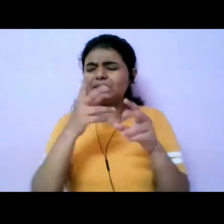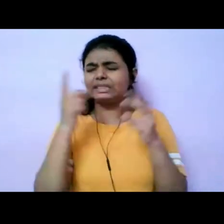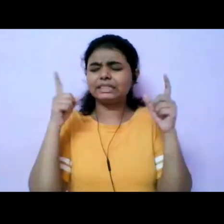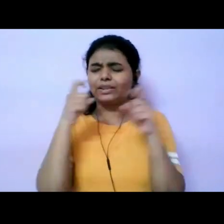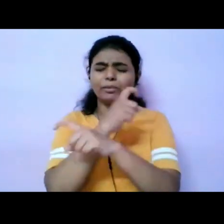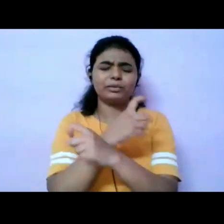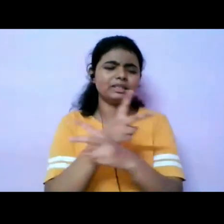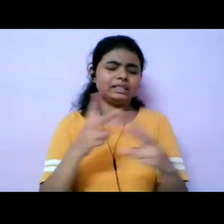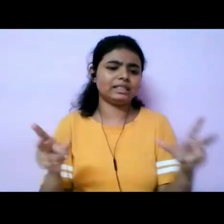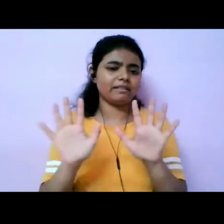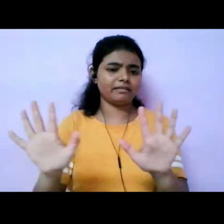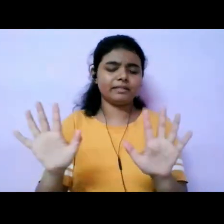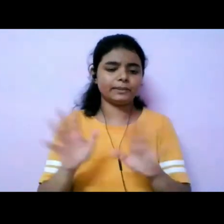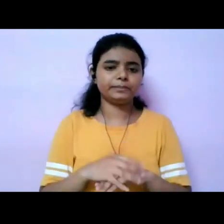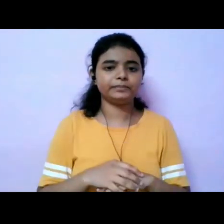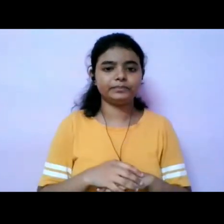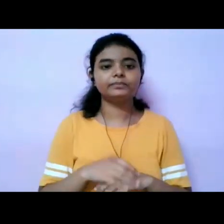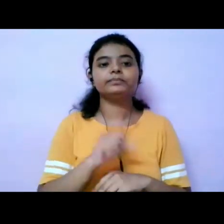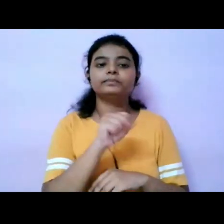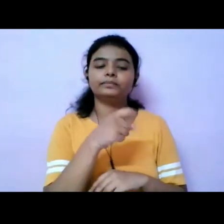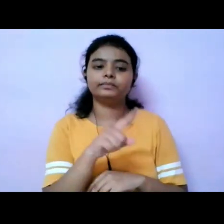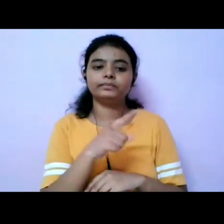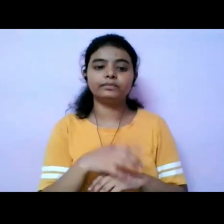complicated things. Right.